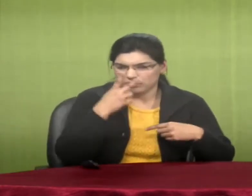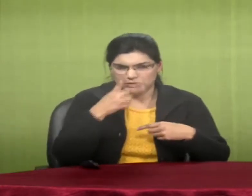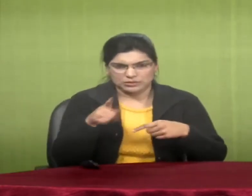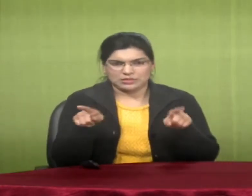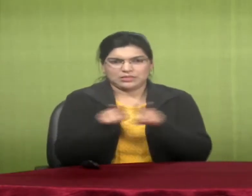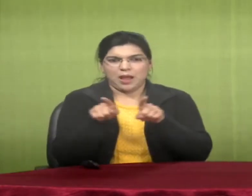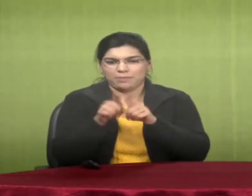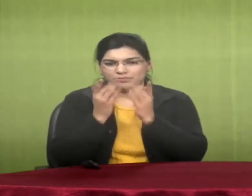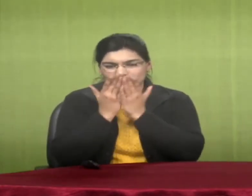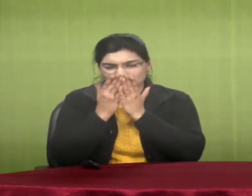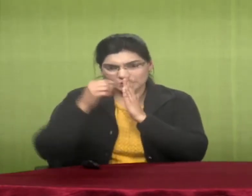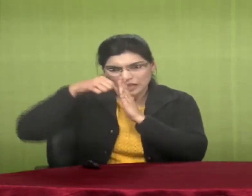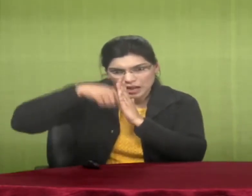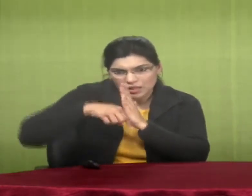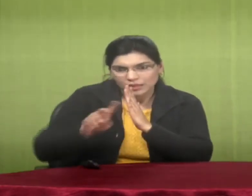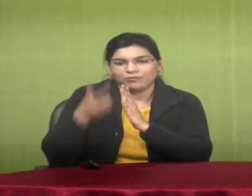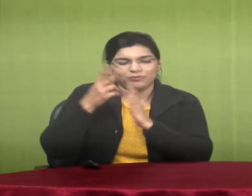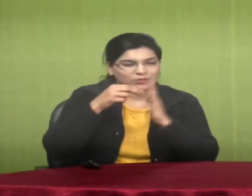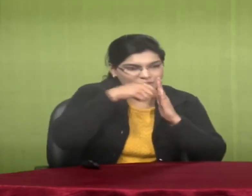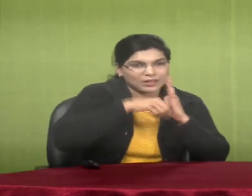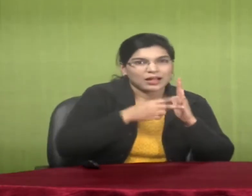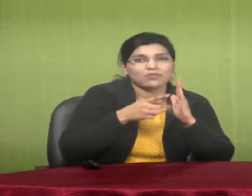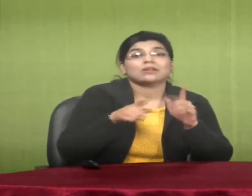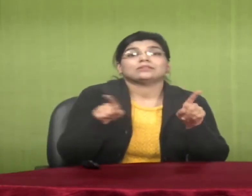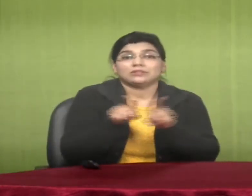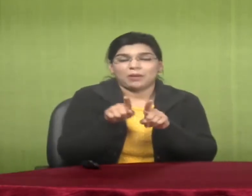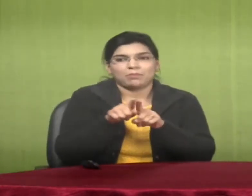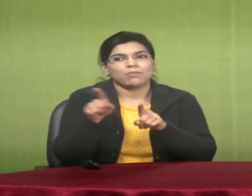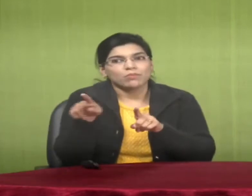And I explained you before about the example.